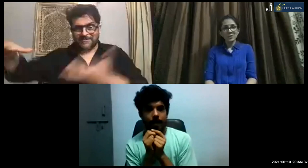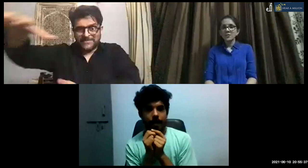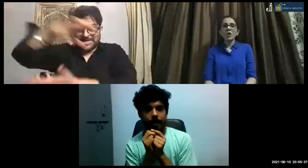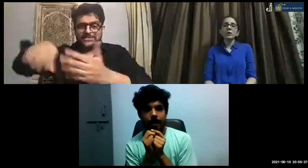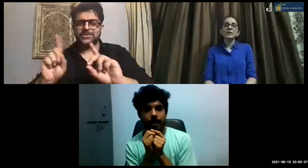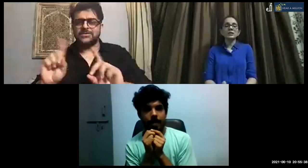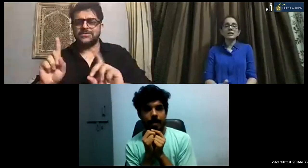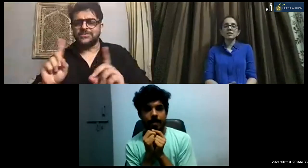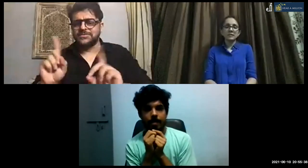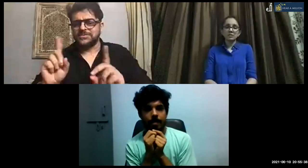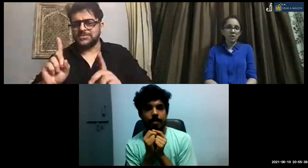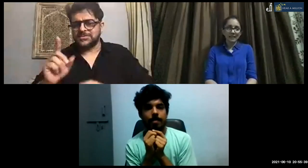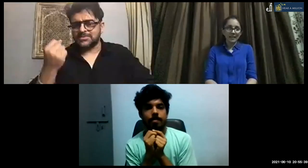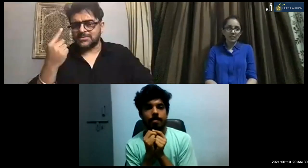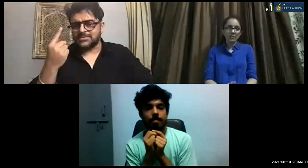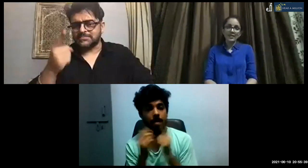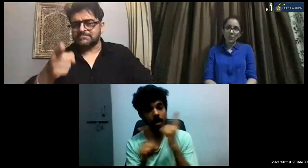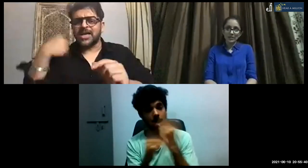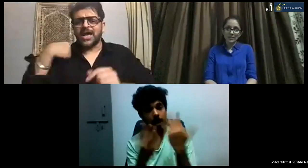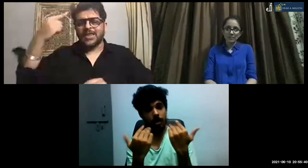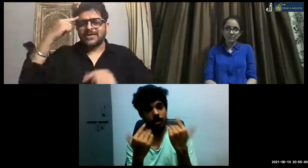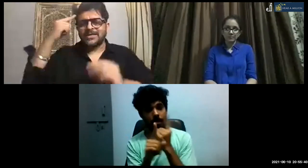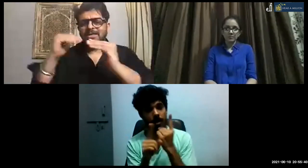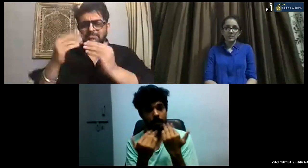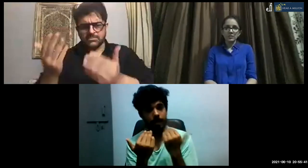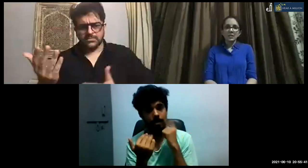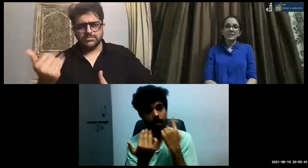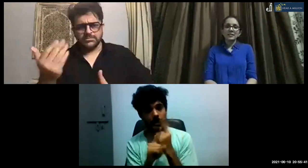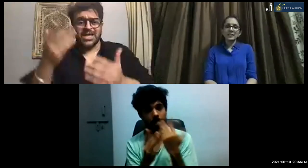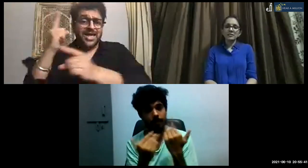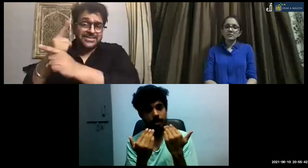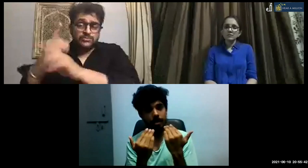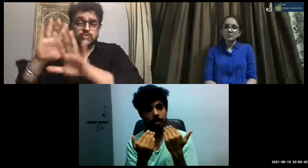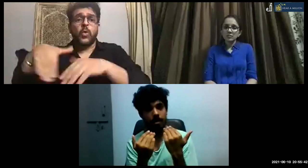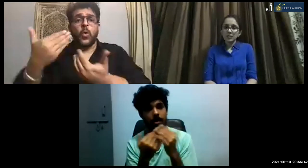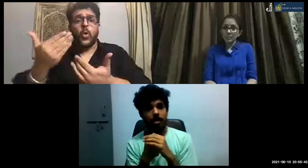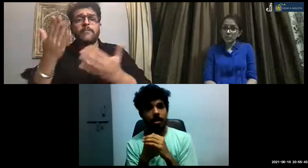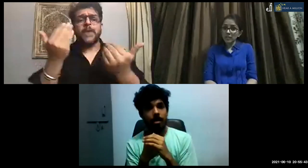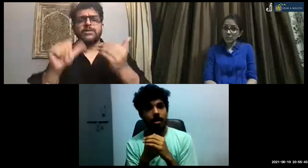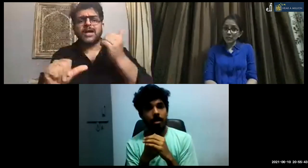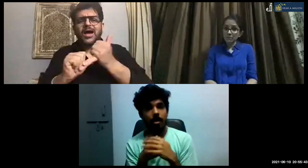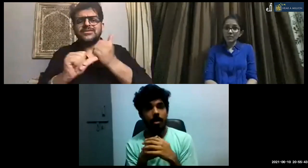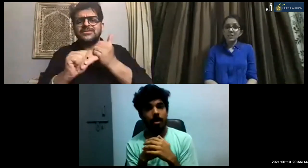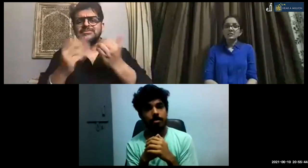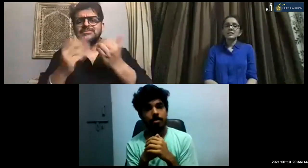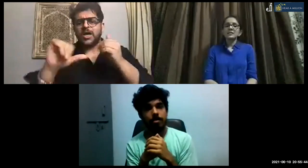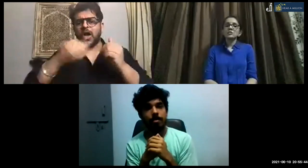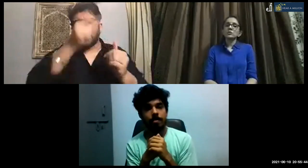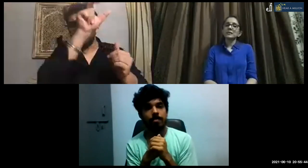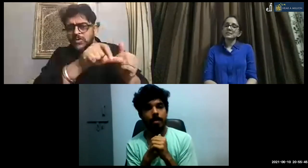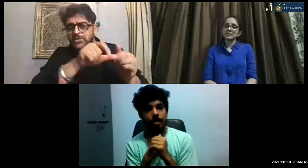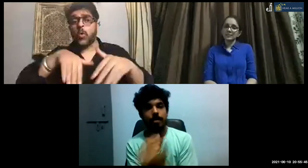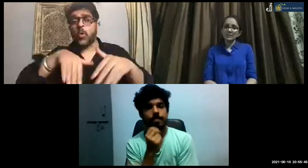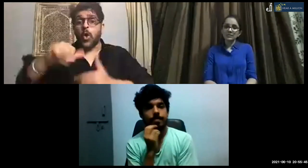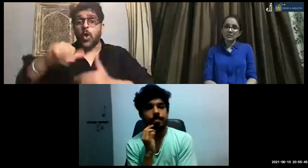students, not 1 to 11 mix, not that, class wise. I think teachers are available. See, it could